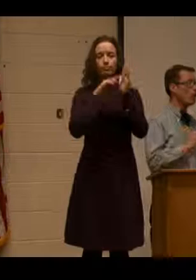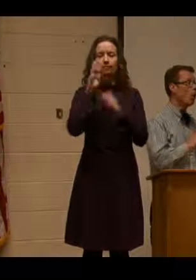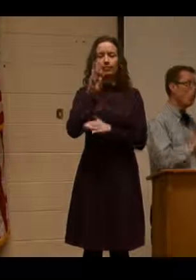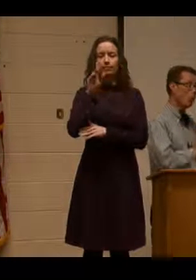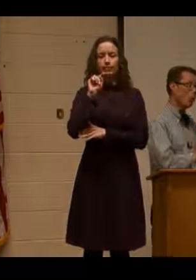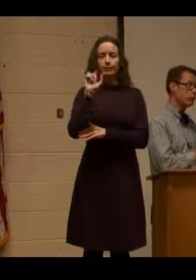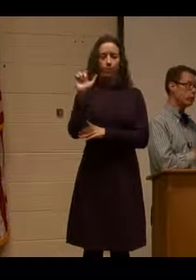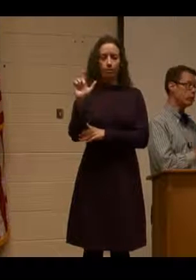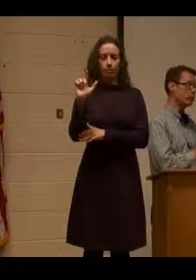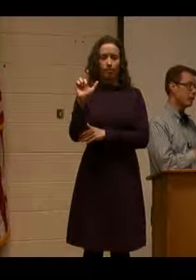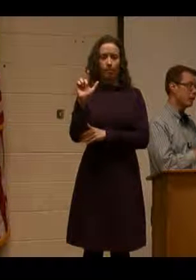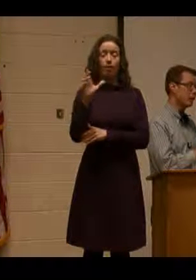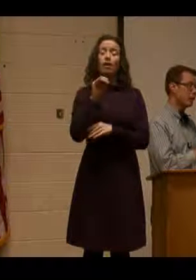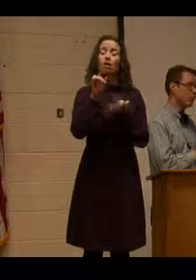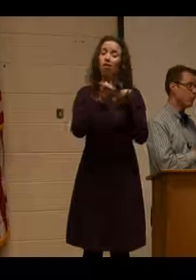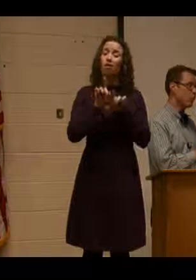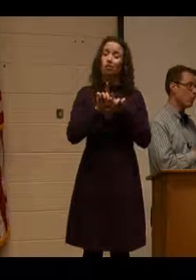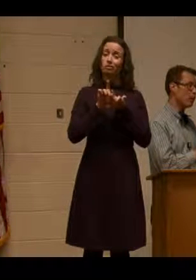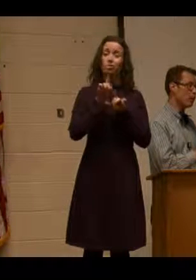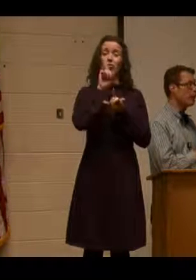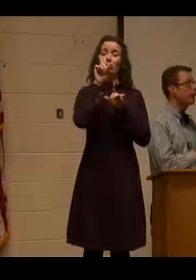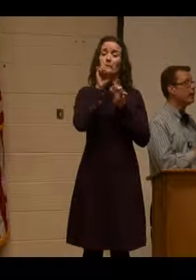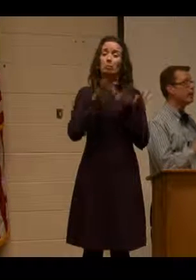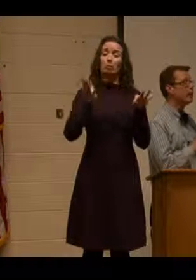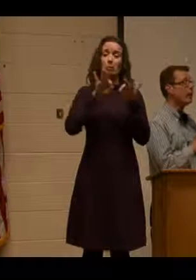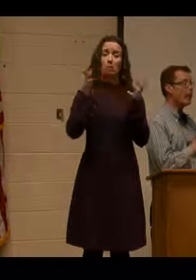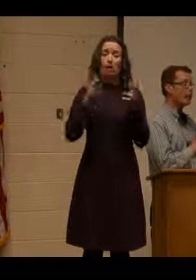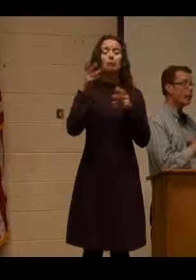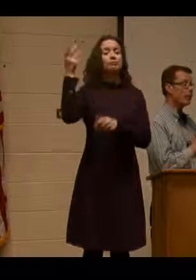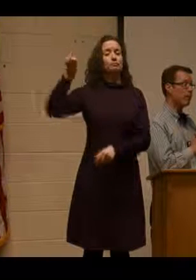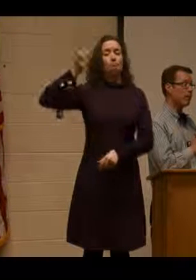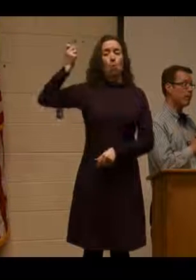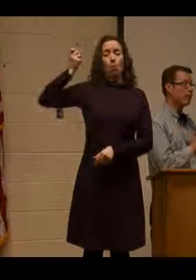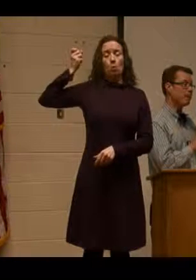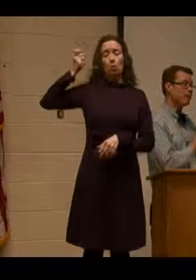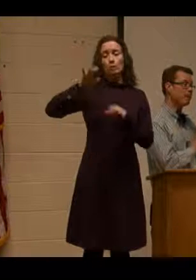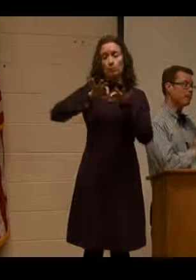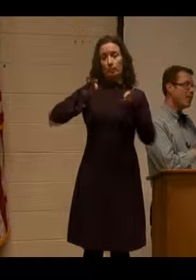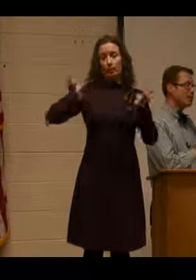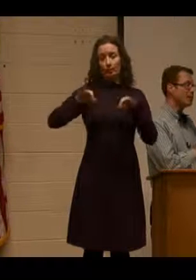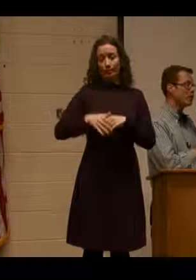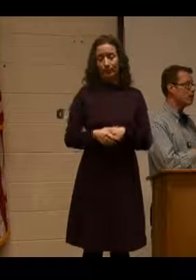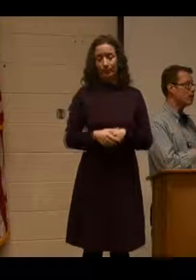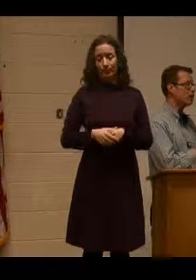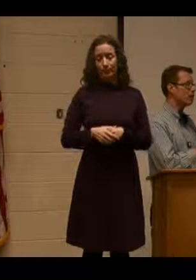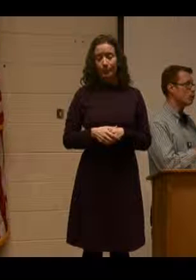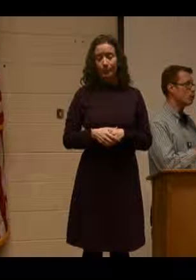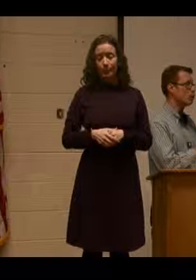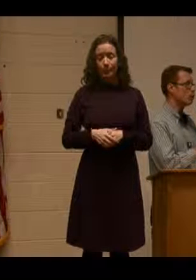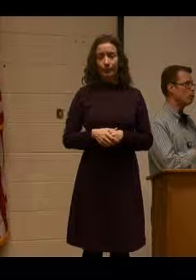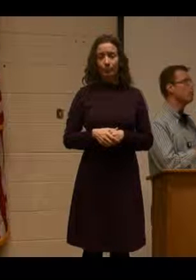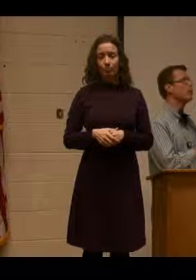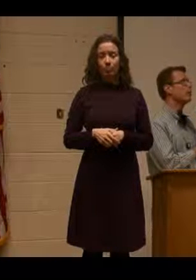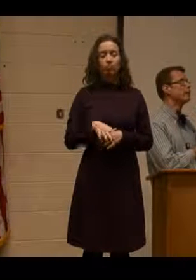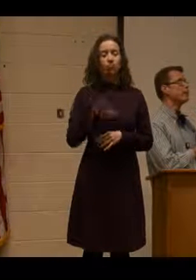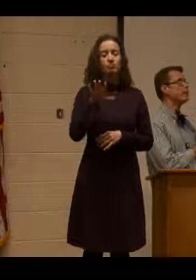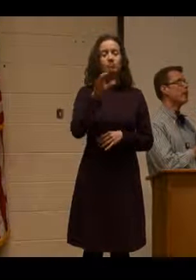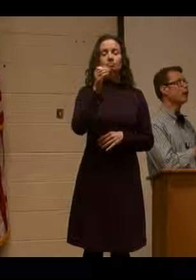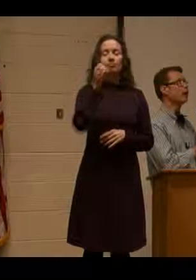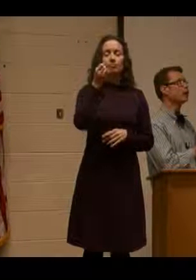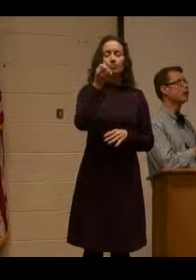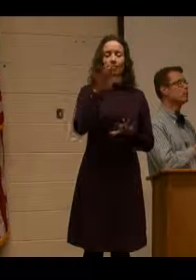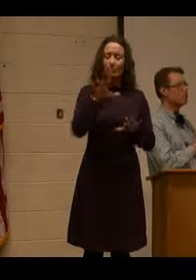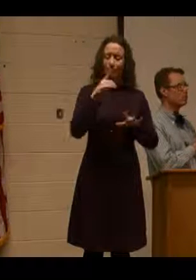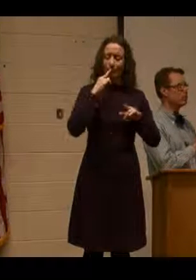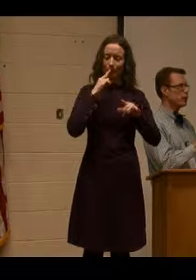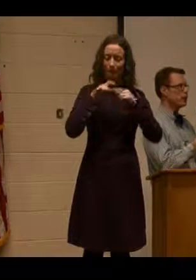of your diploma. Now, if that does not mean you, wait, that was going to be a triple negative, so let me